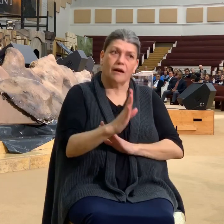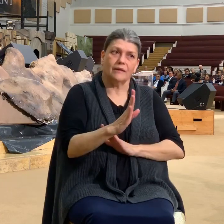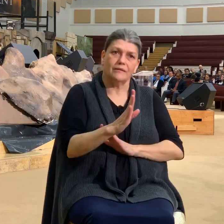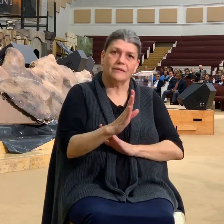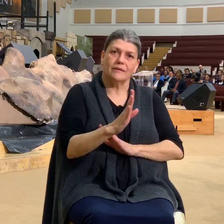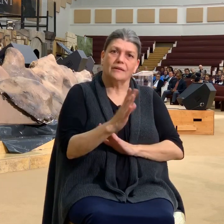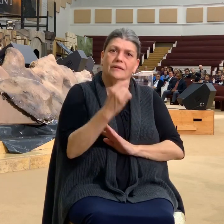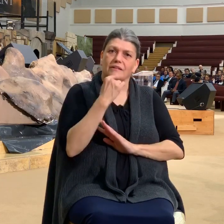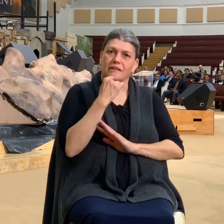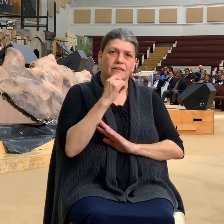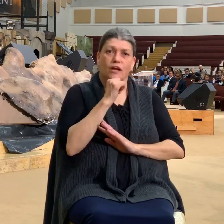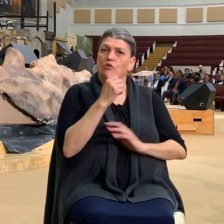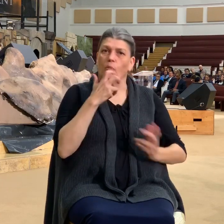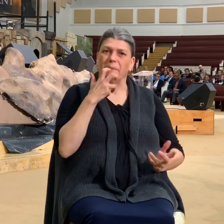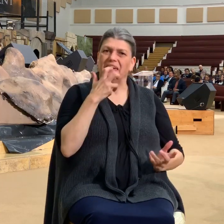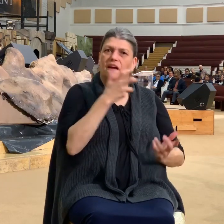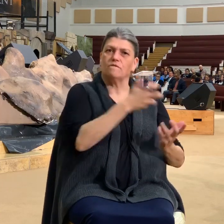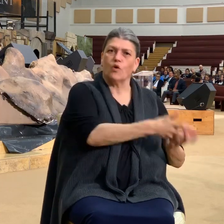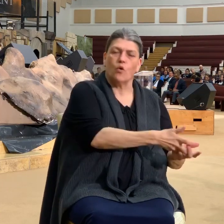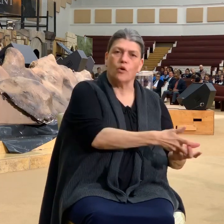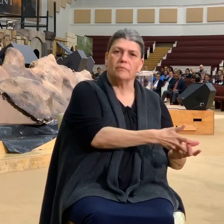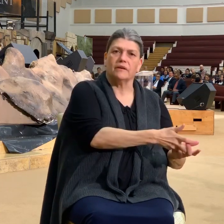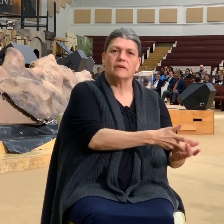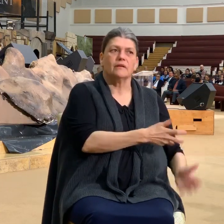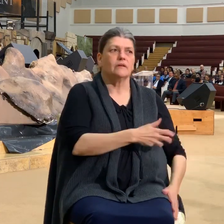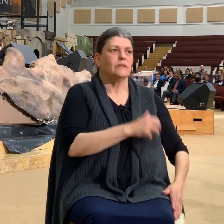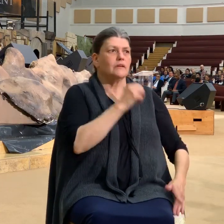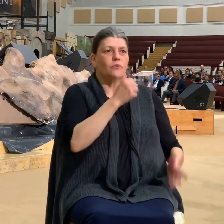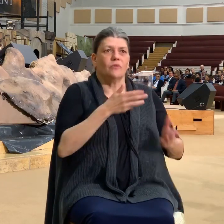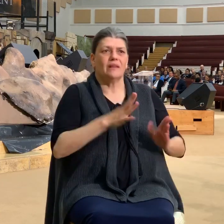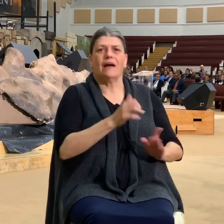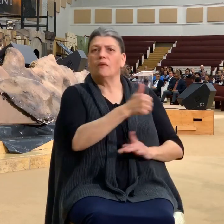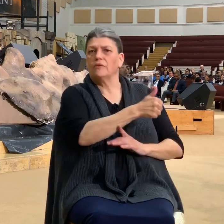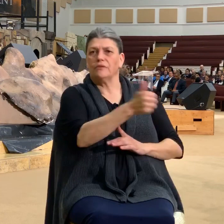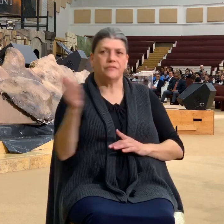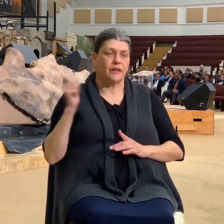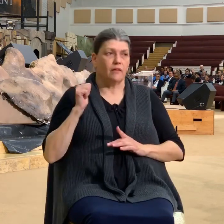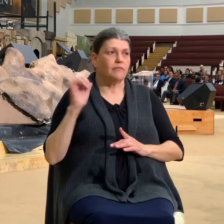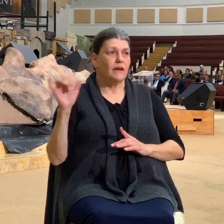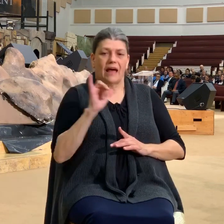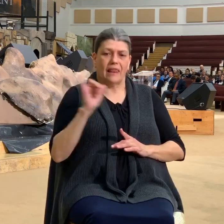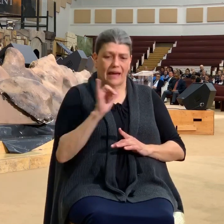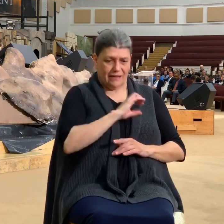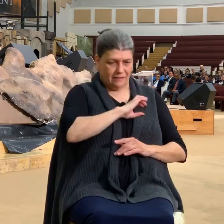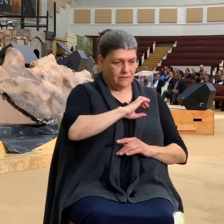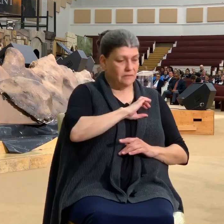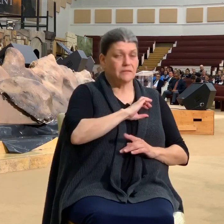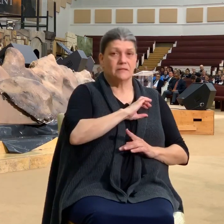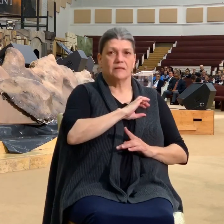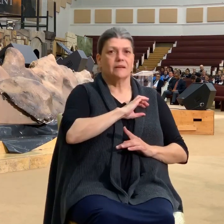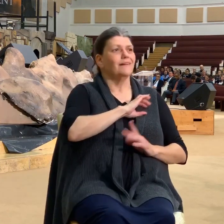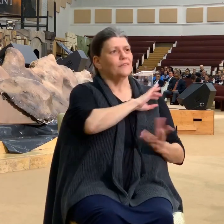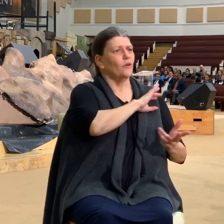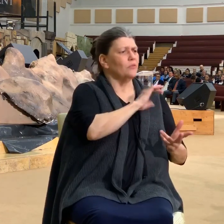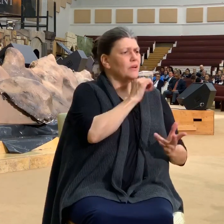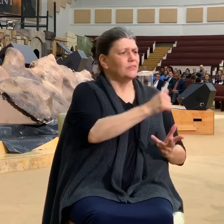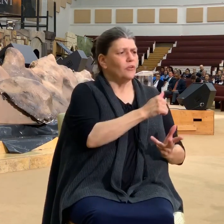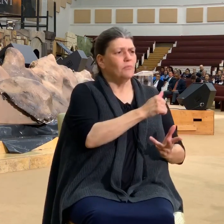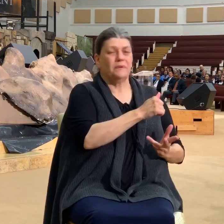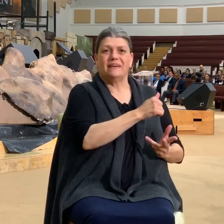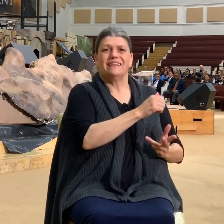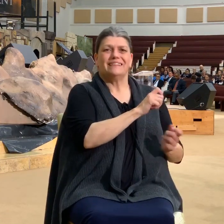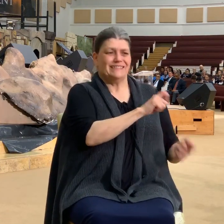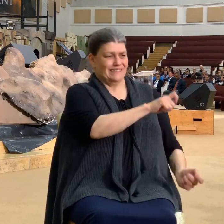says, don't be conformed. That means shape. Don't allow you as a Christian, because you're not like everybody else, don't become cookie cutter. Don't allow